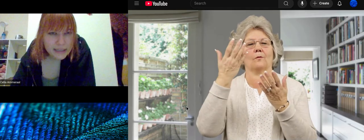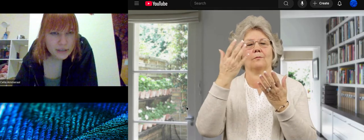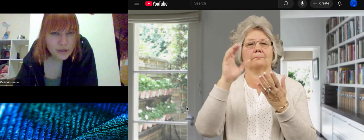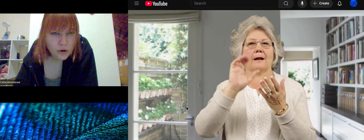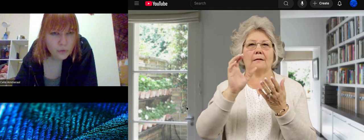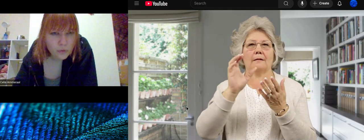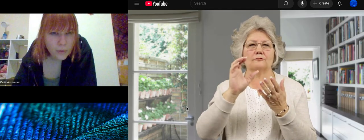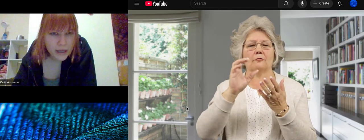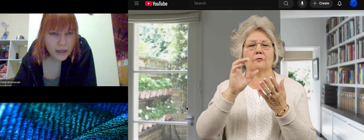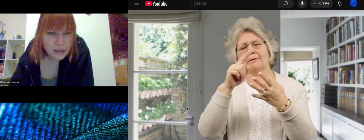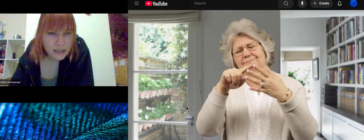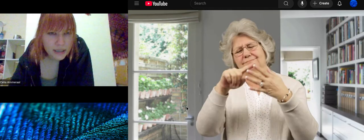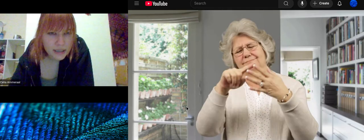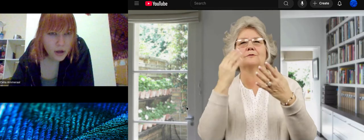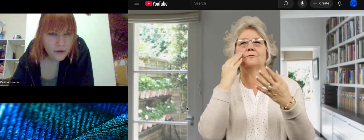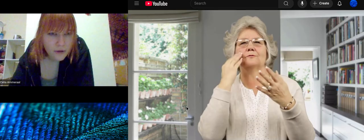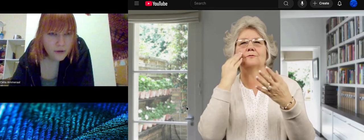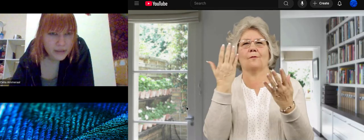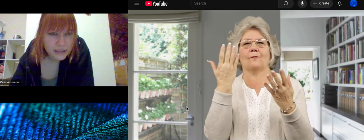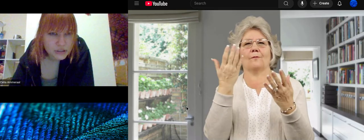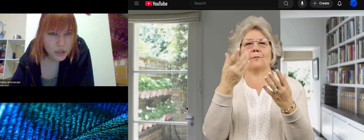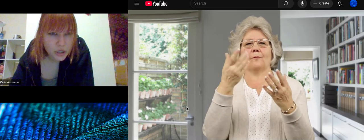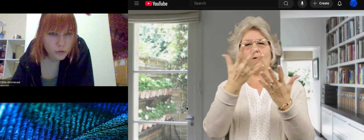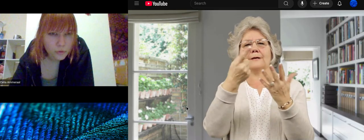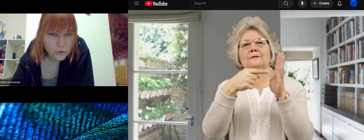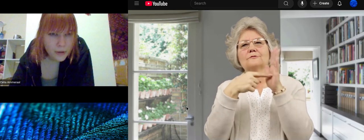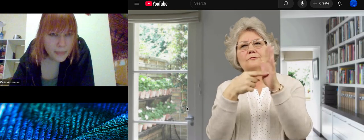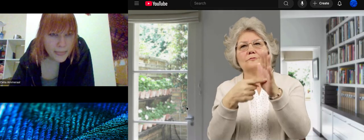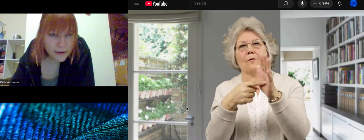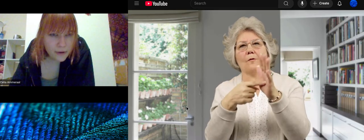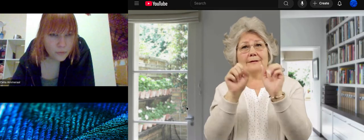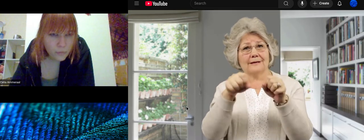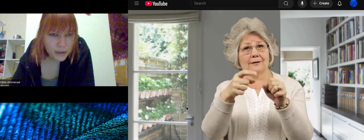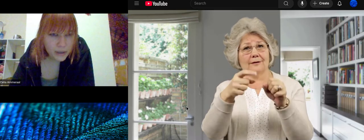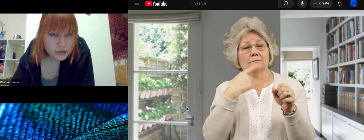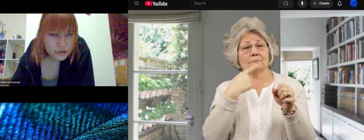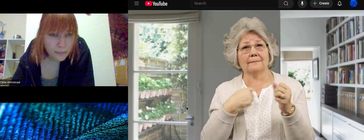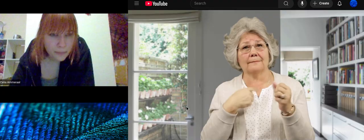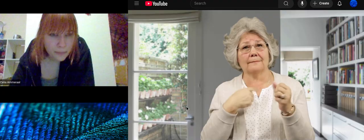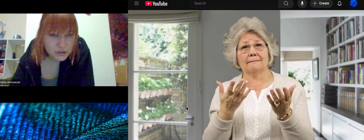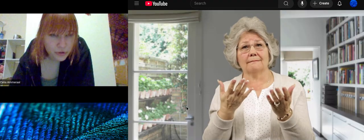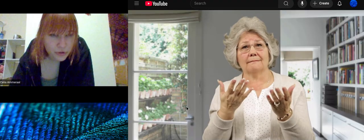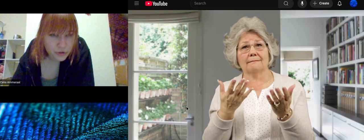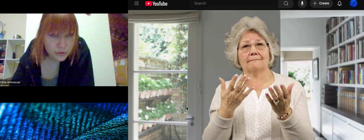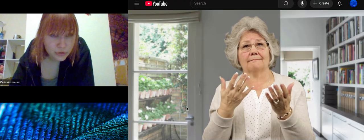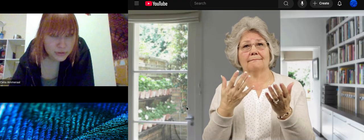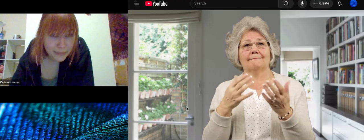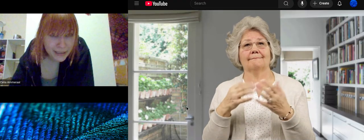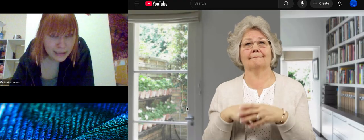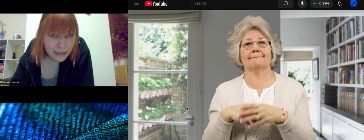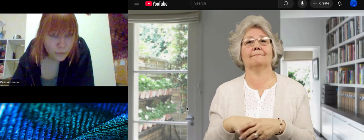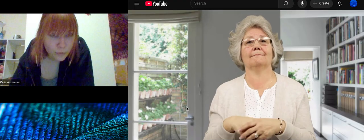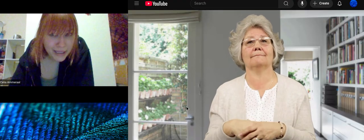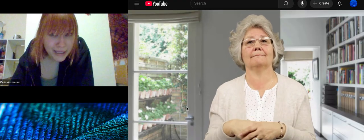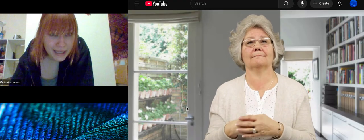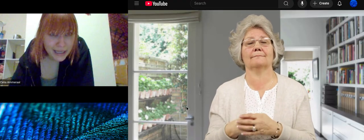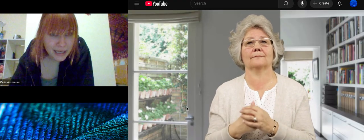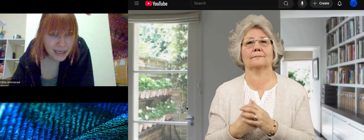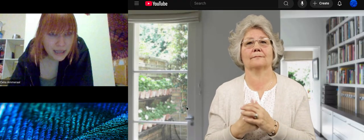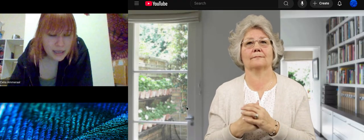I need to know what cholesterol for things. No. What show you? You tell me?